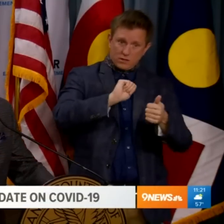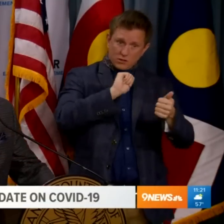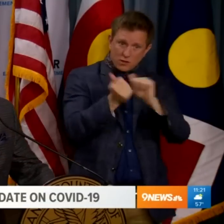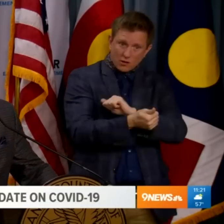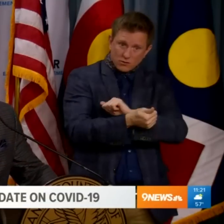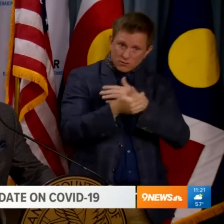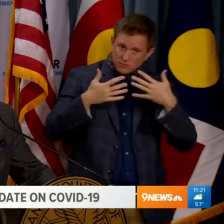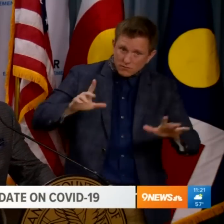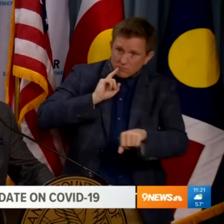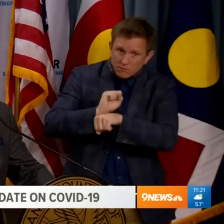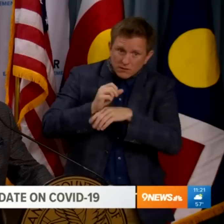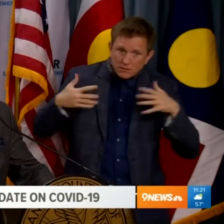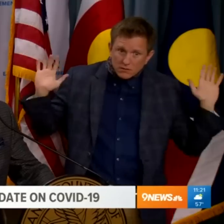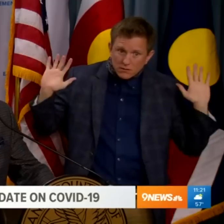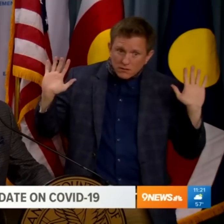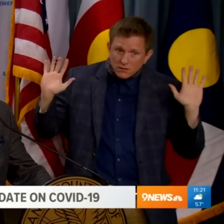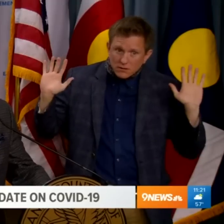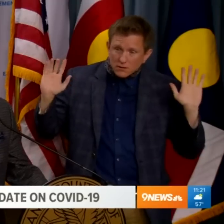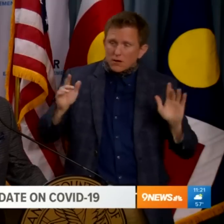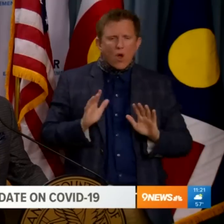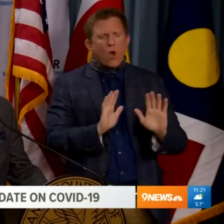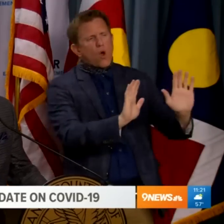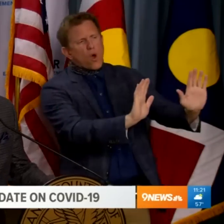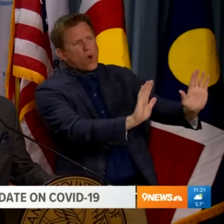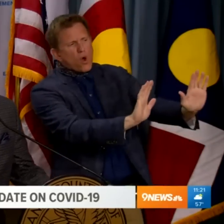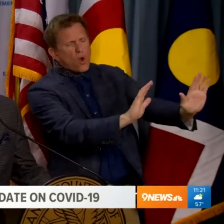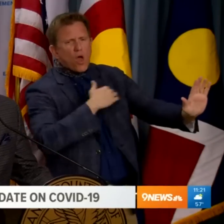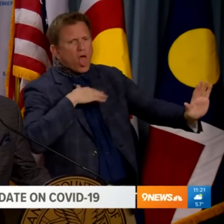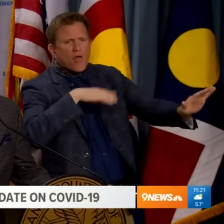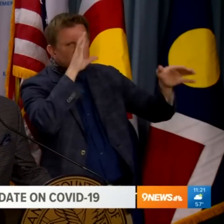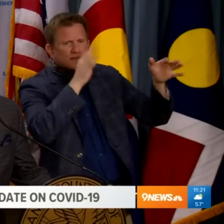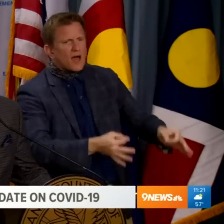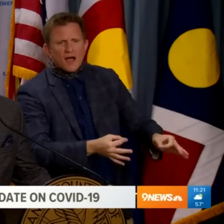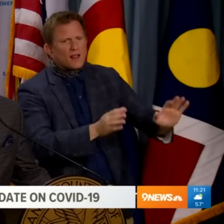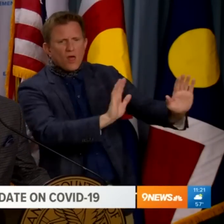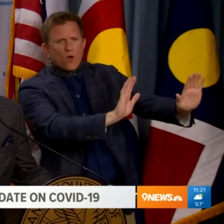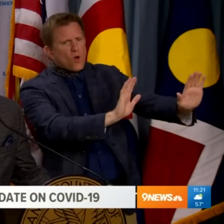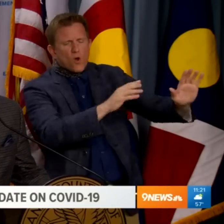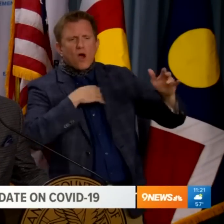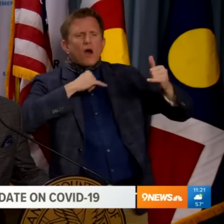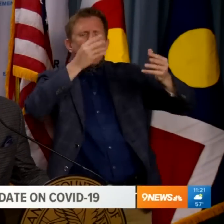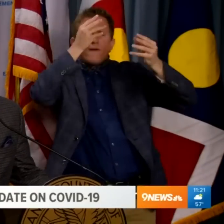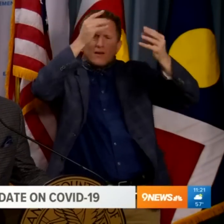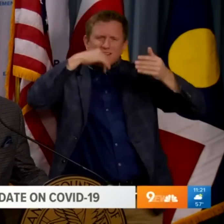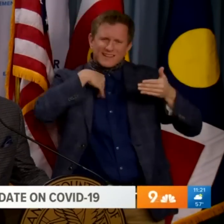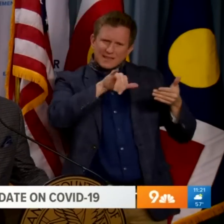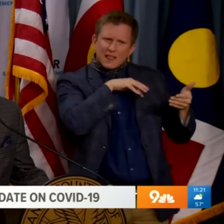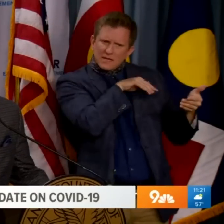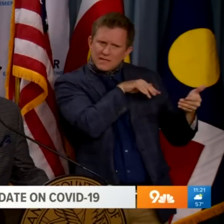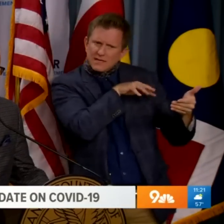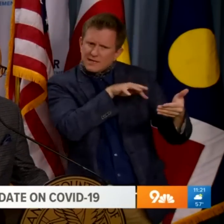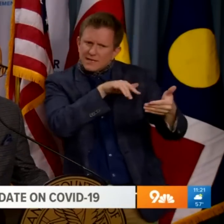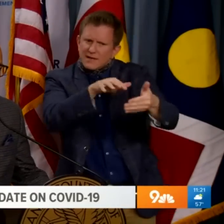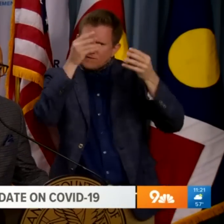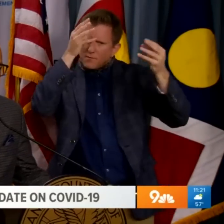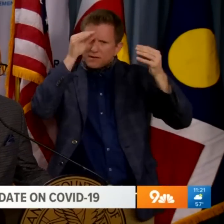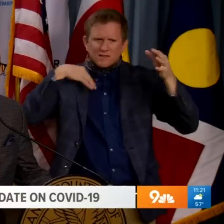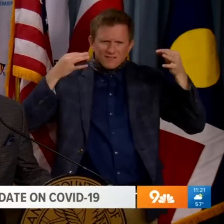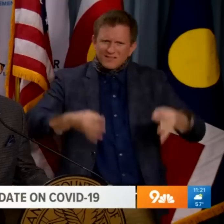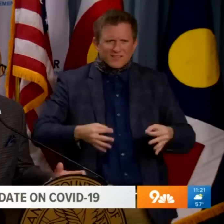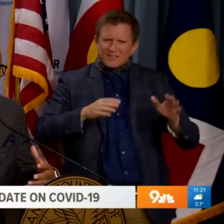Mr. Mayor, good morning. This is Kyle Clark with 9 News. The language that you're using, the language that Governor Polis is using, suggests that lifting